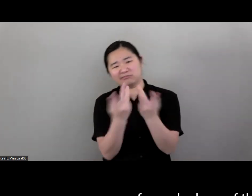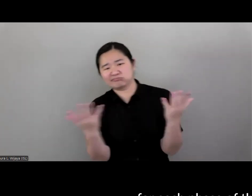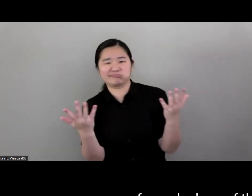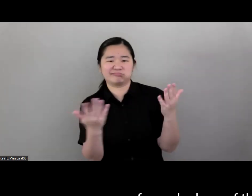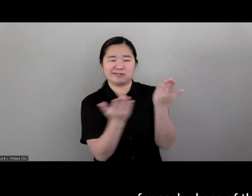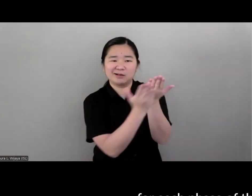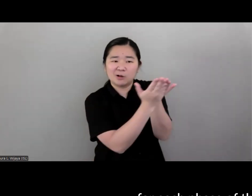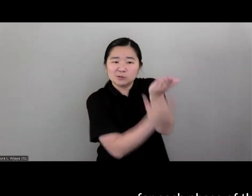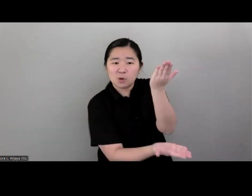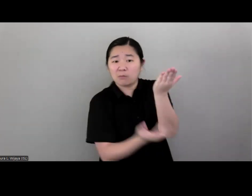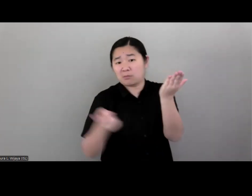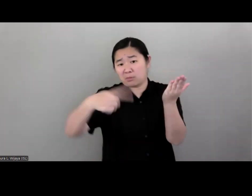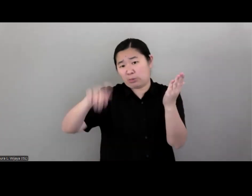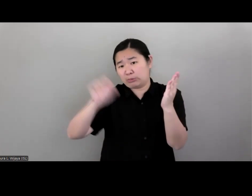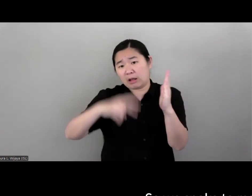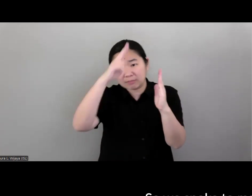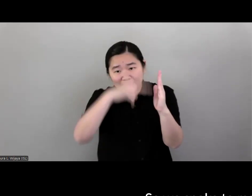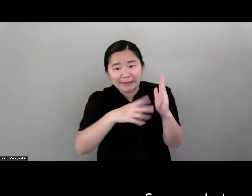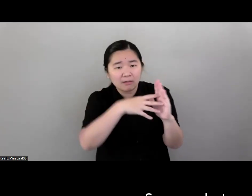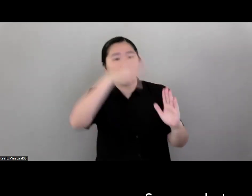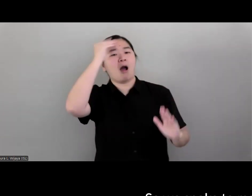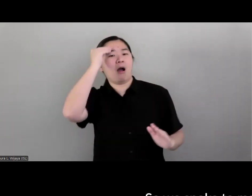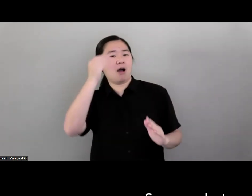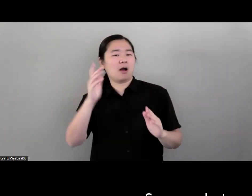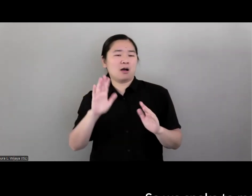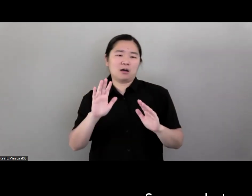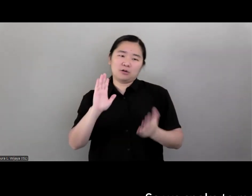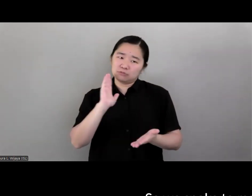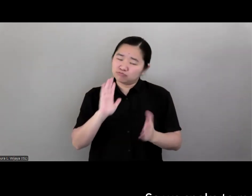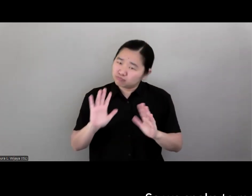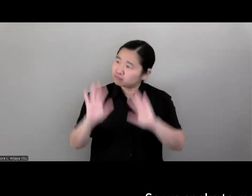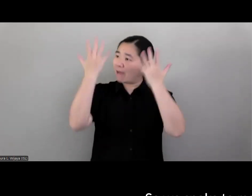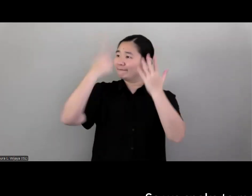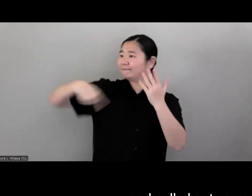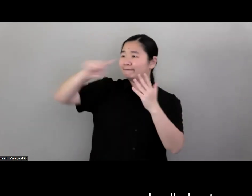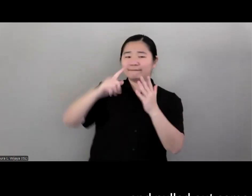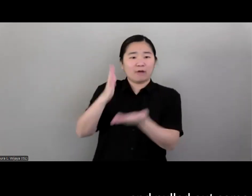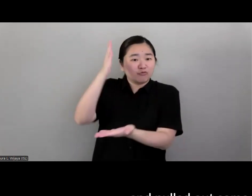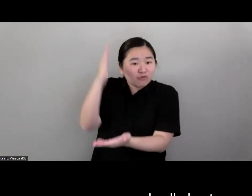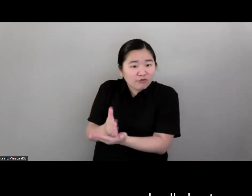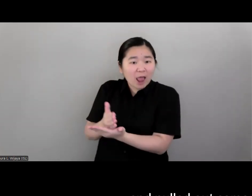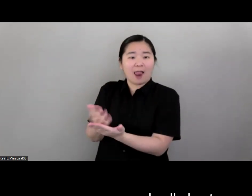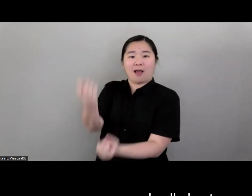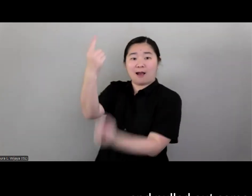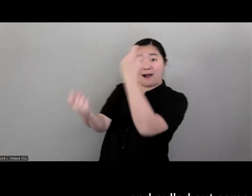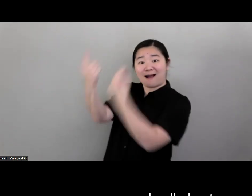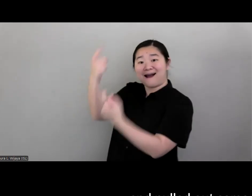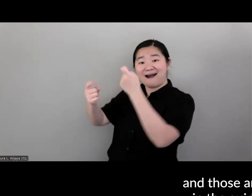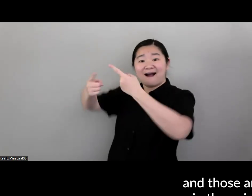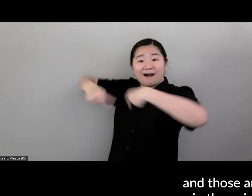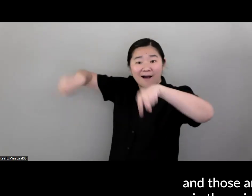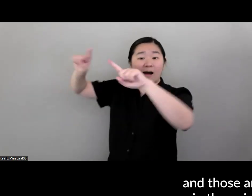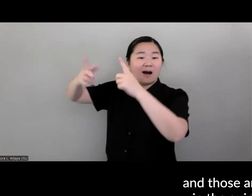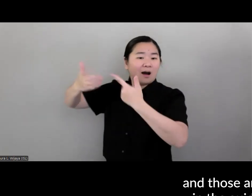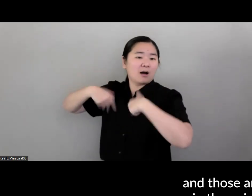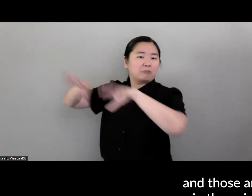of the program cycle. So we spoke to many of the partners and pulled out some of those case studies, and